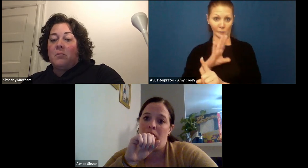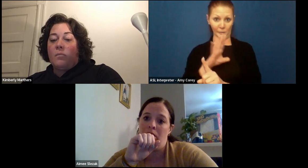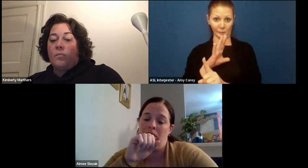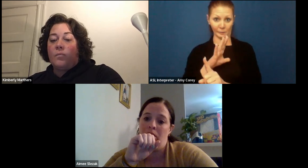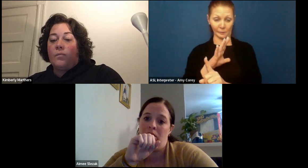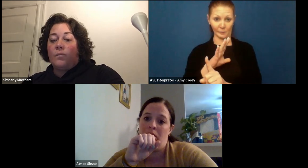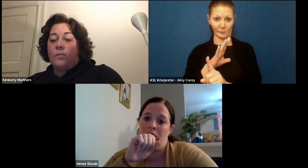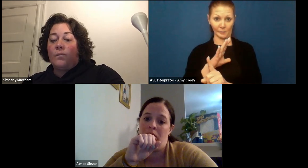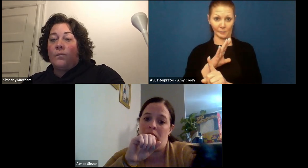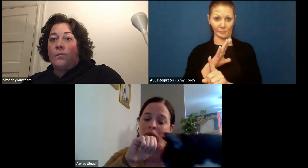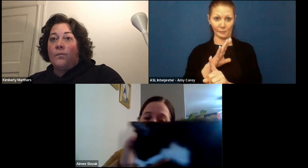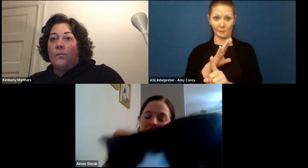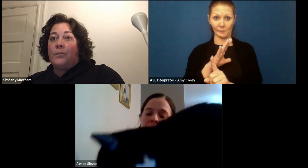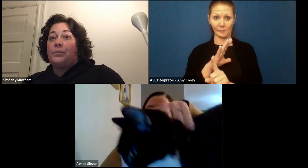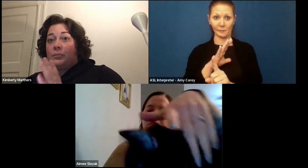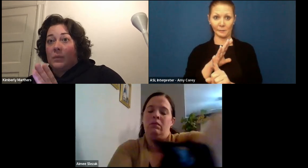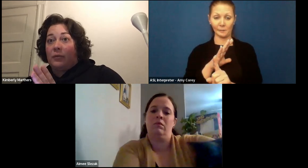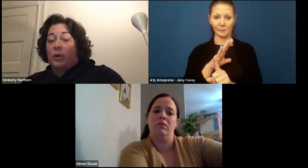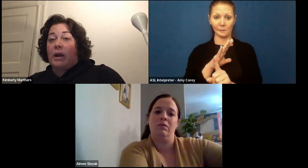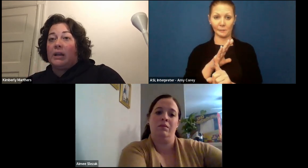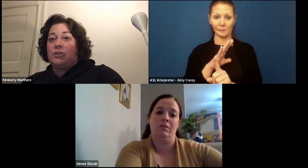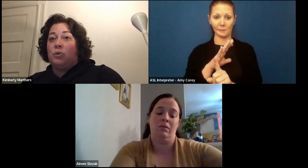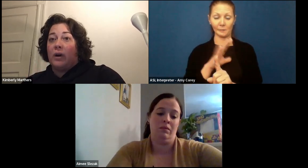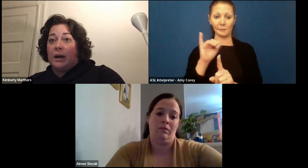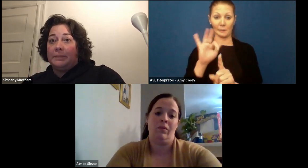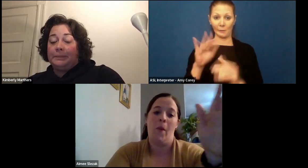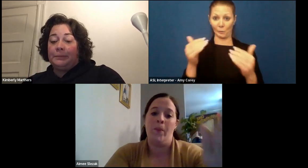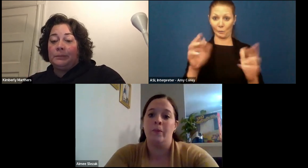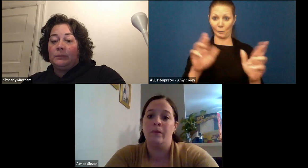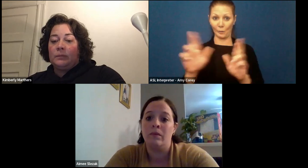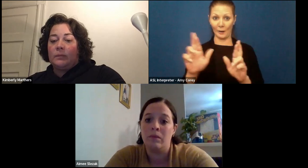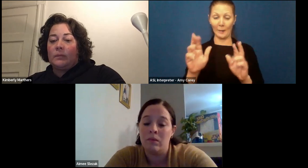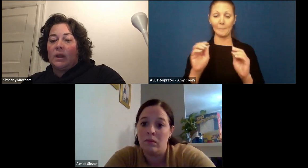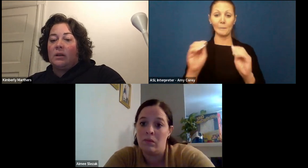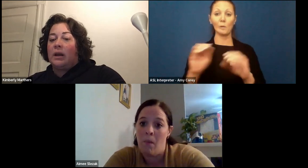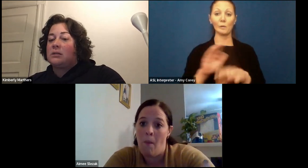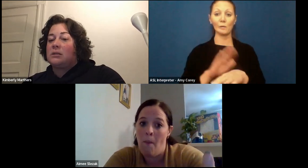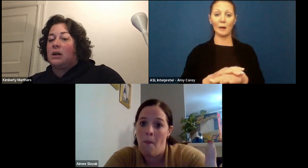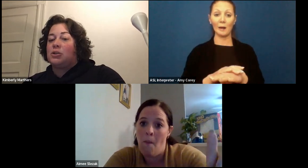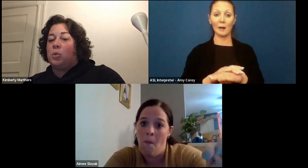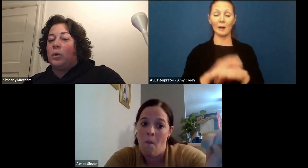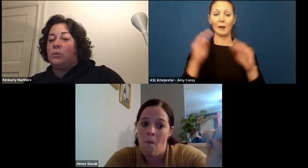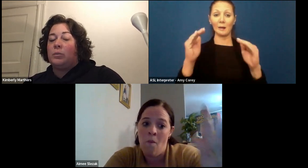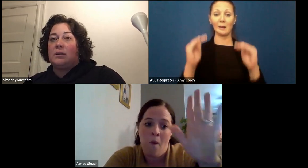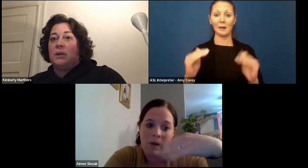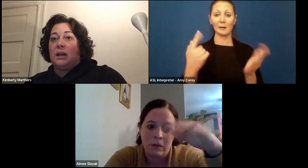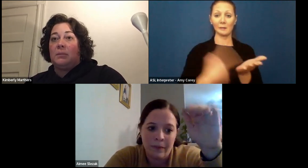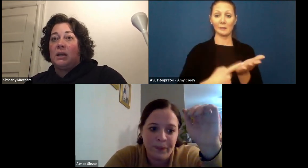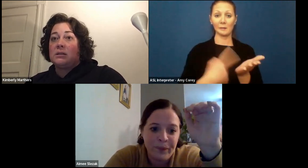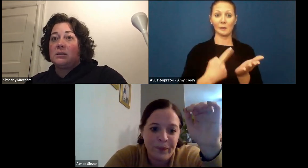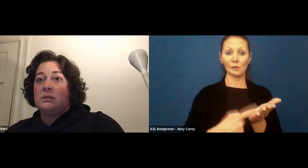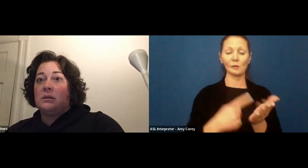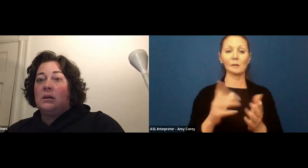If we're ready to move on, the next discussion point would be the